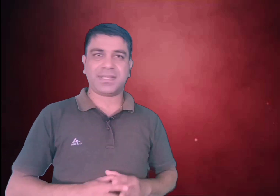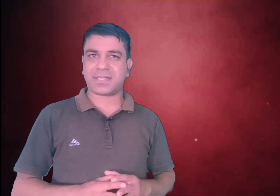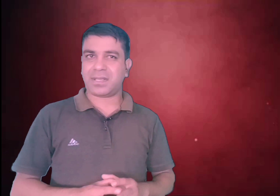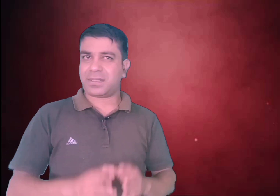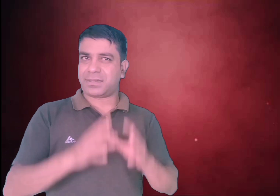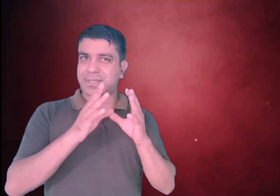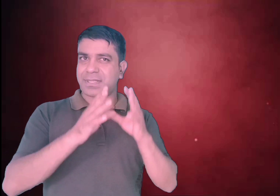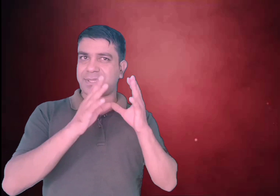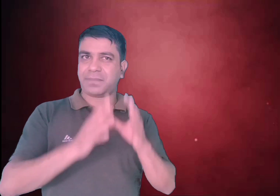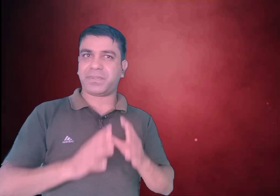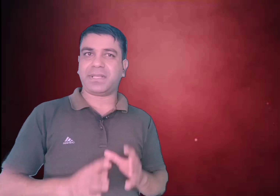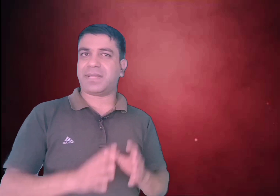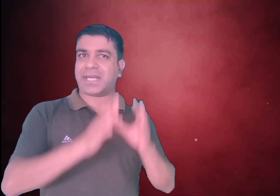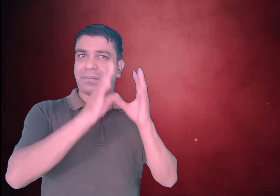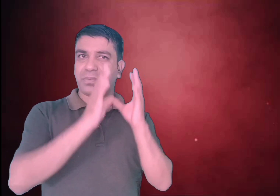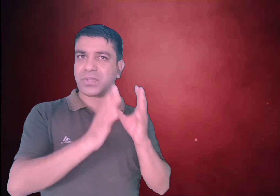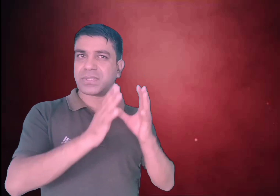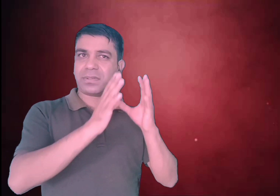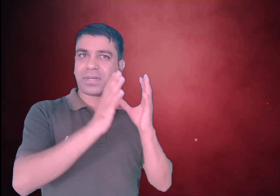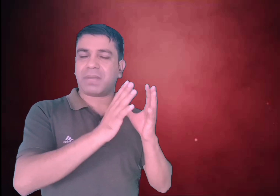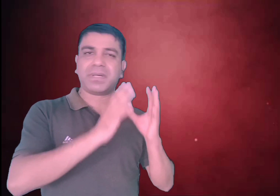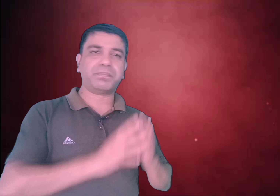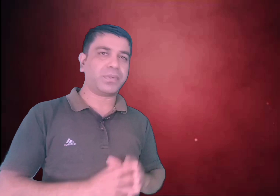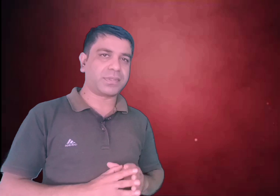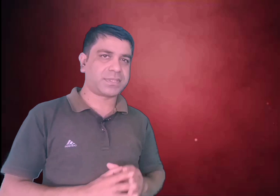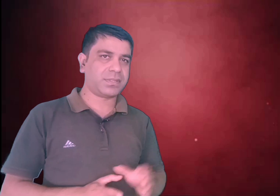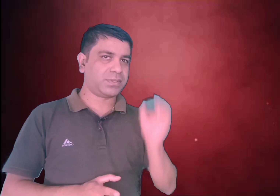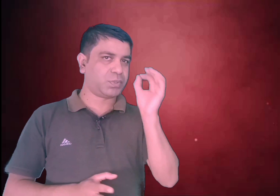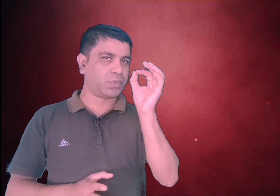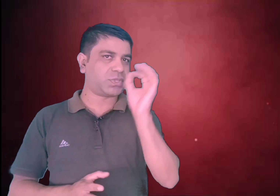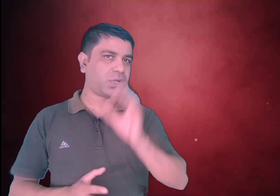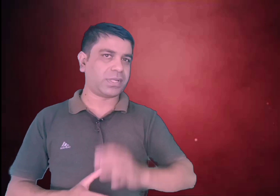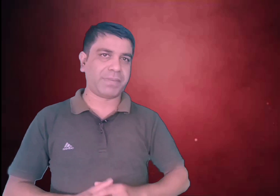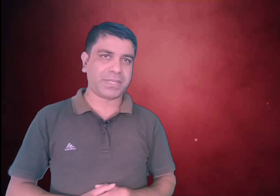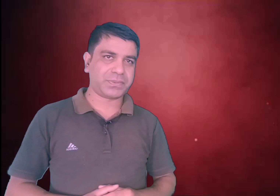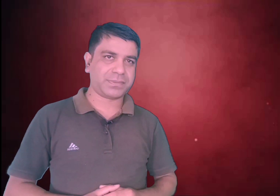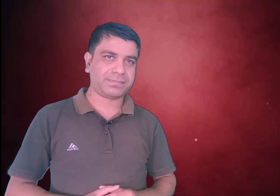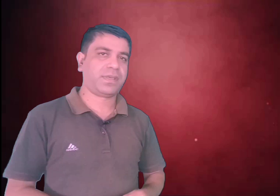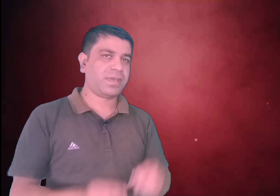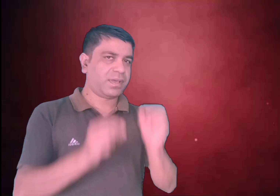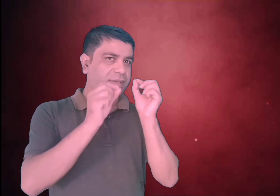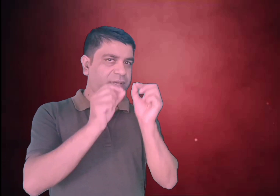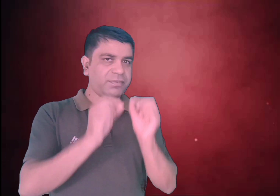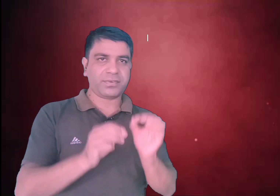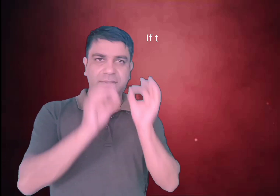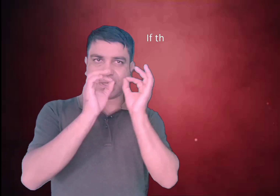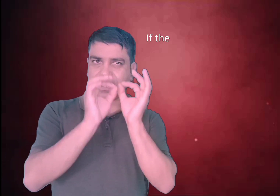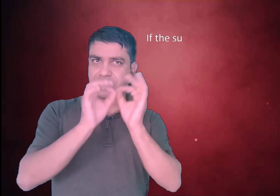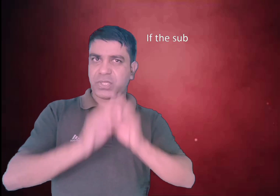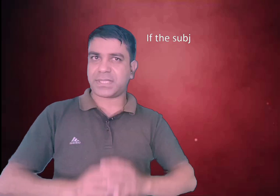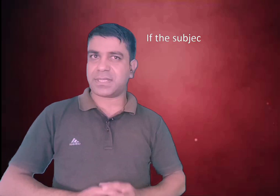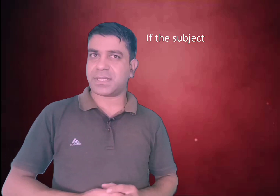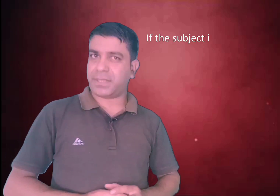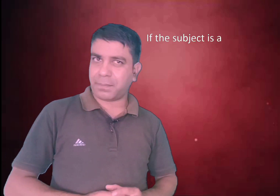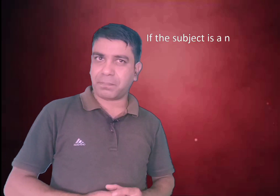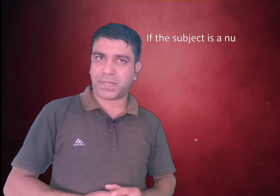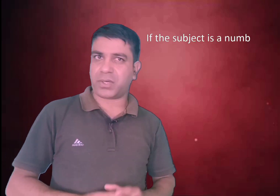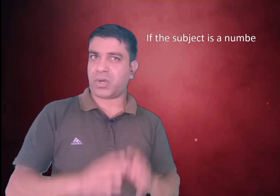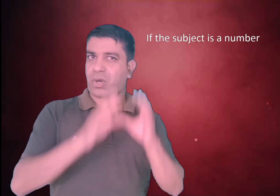least, this is something that most grammar books don't talk about. If the subject is a number